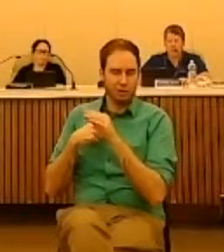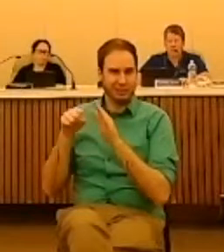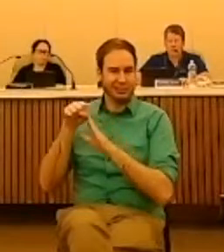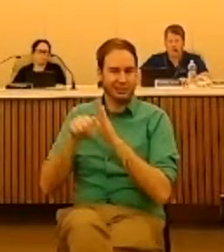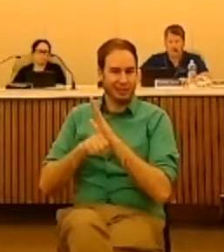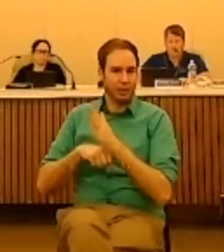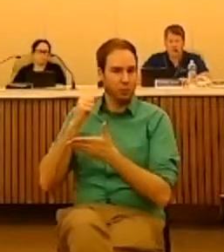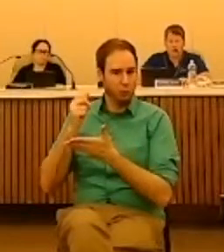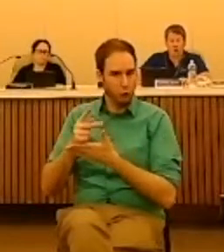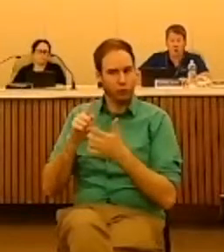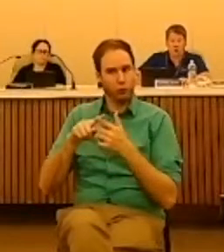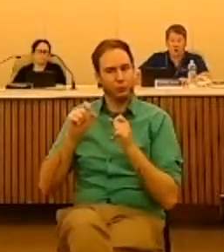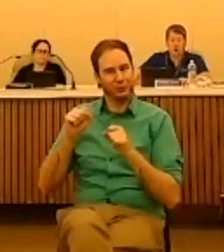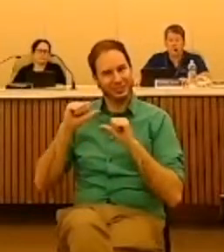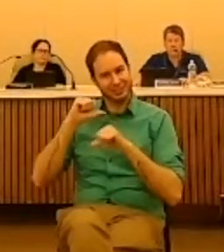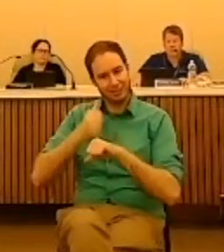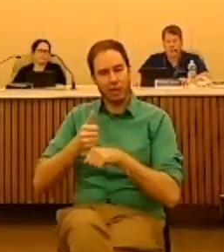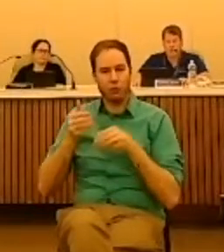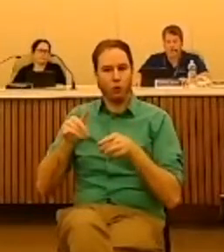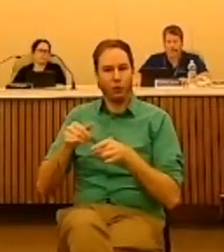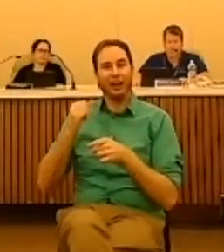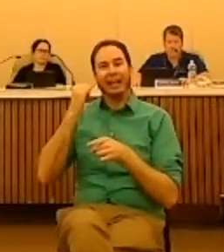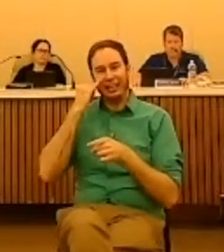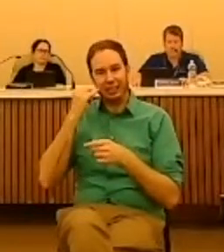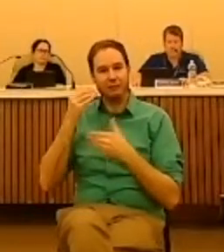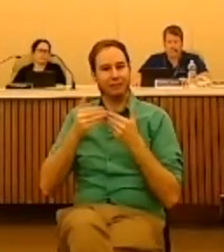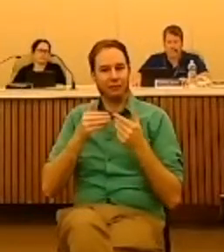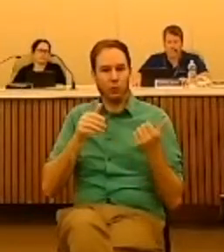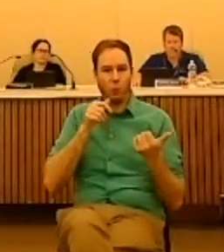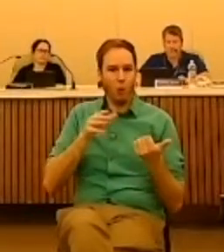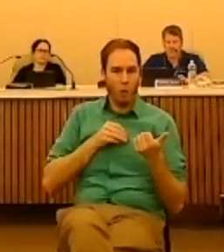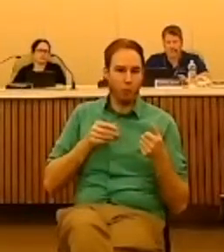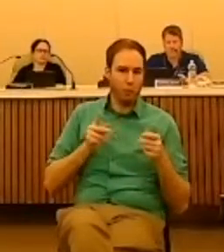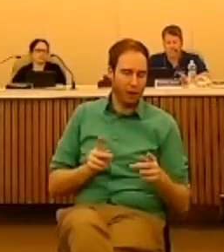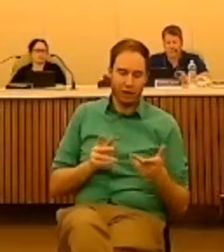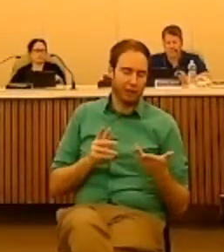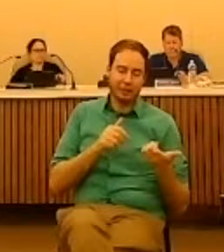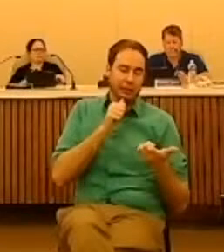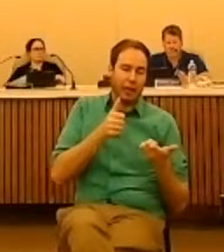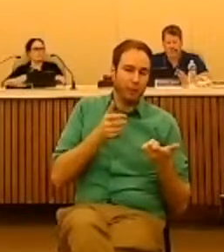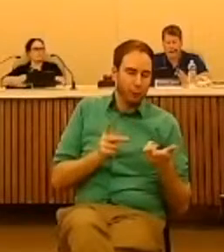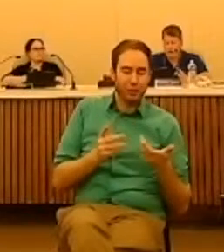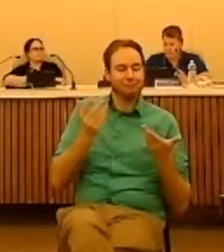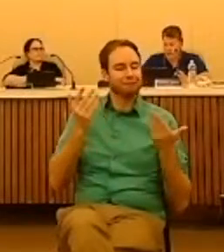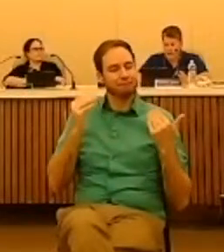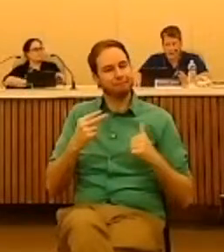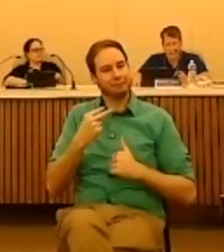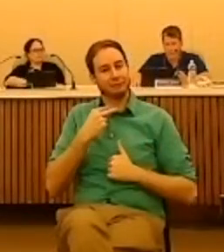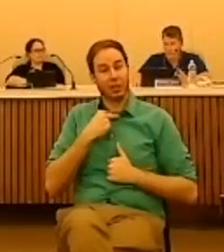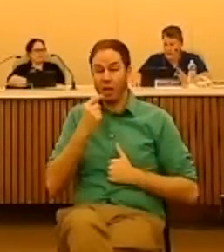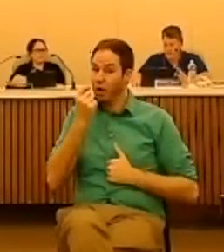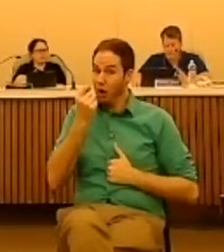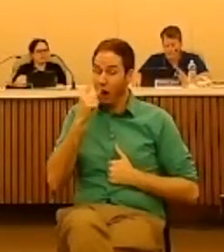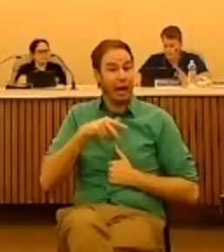approval in order to put that road in. So like I said, I understand